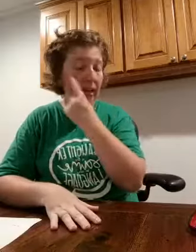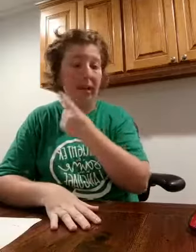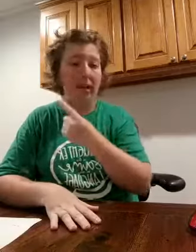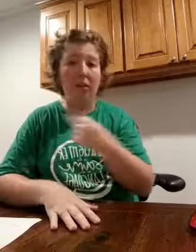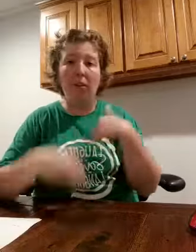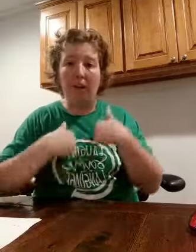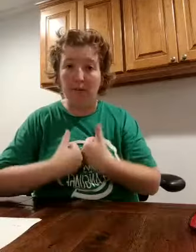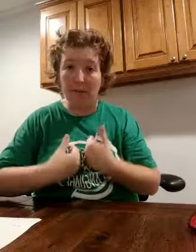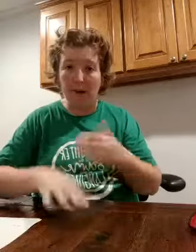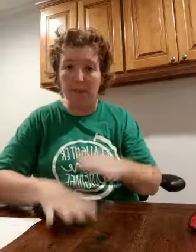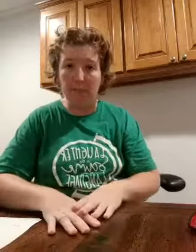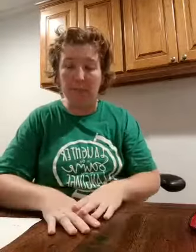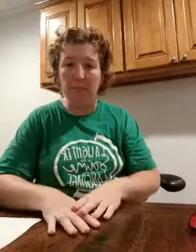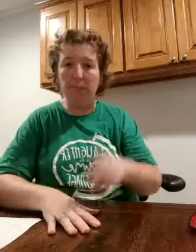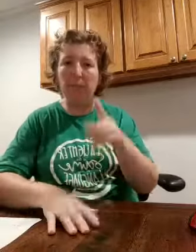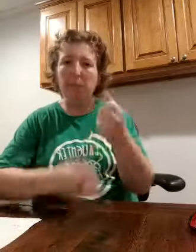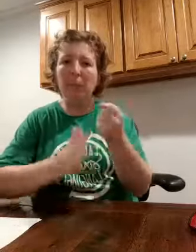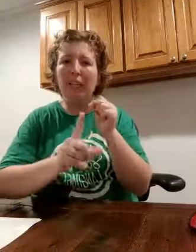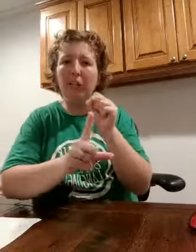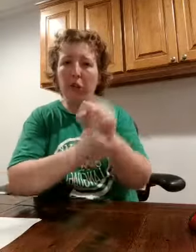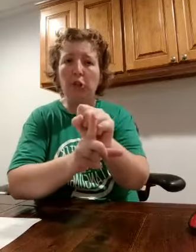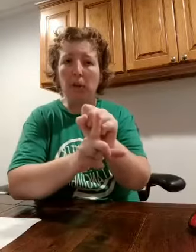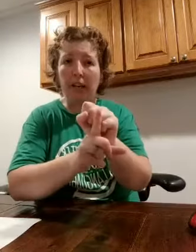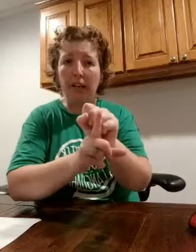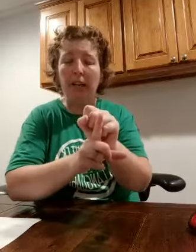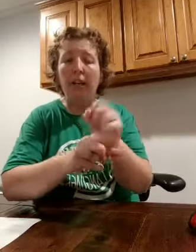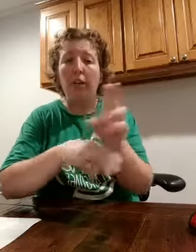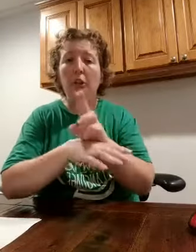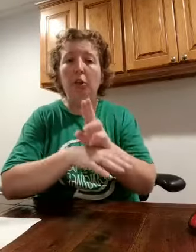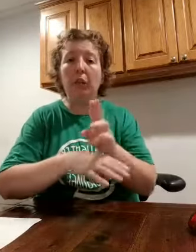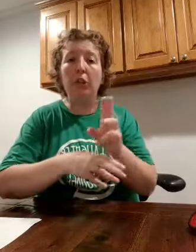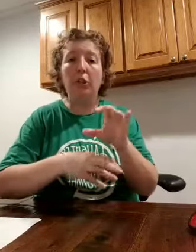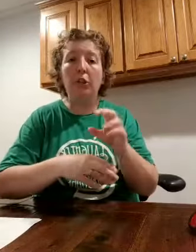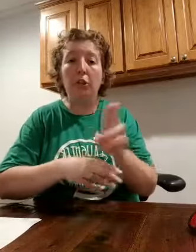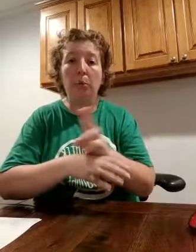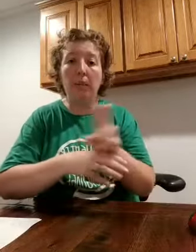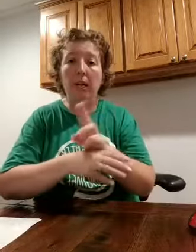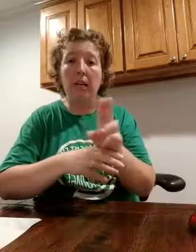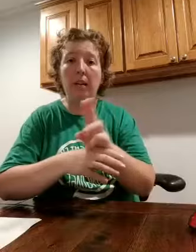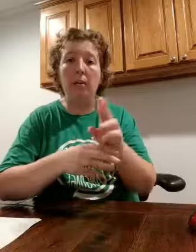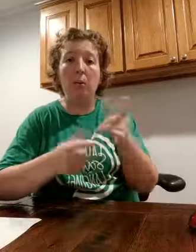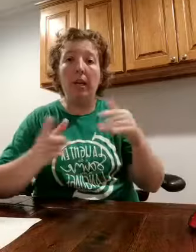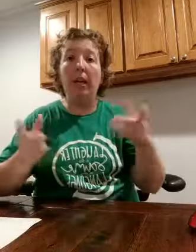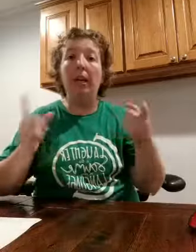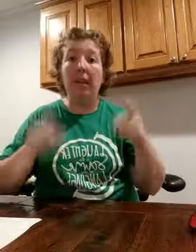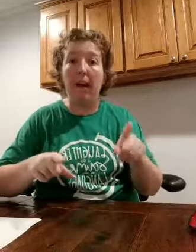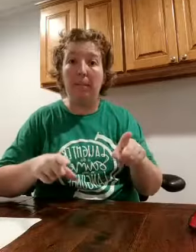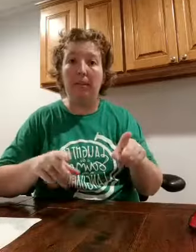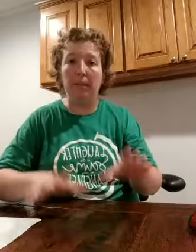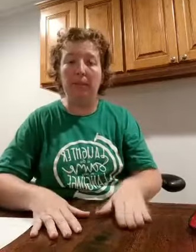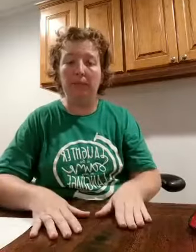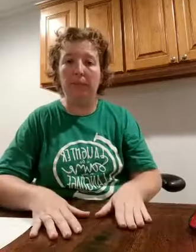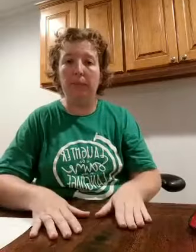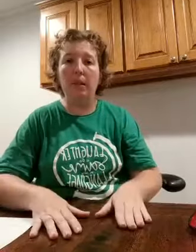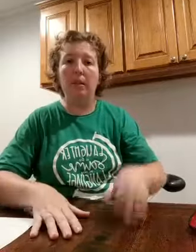and your eyes are tired, here's a trick you can use when that happens.